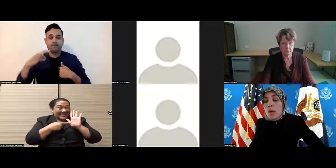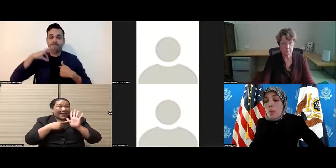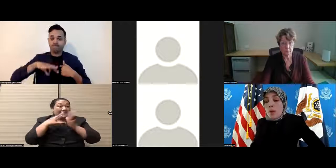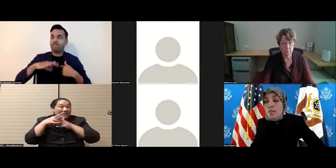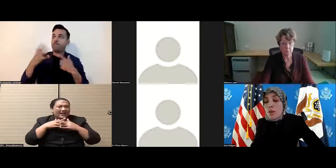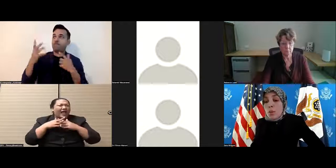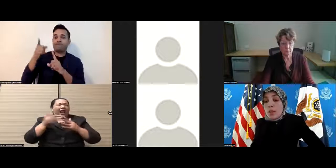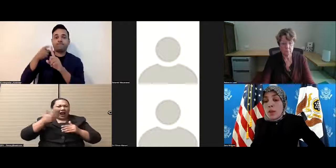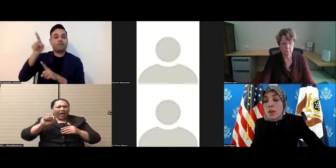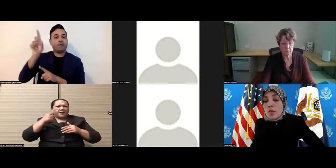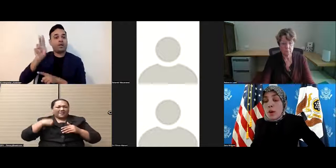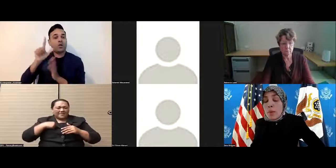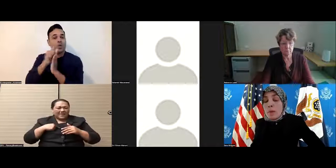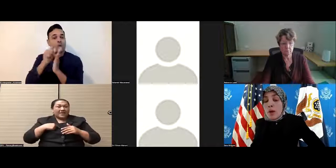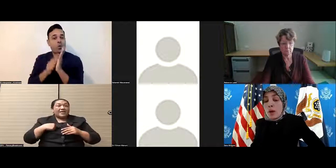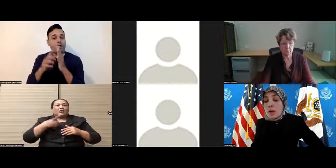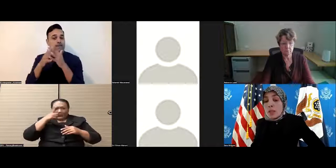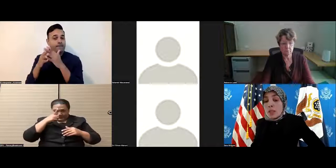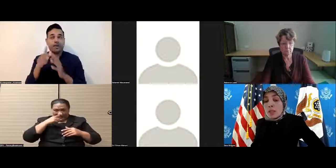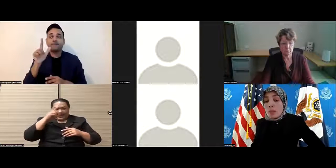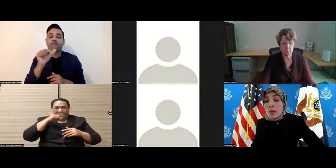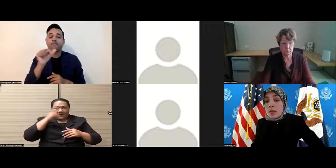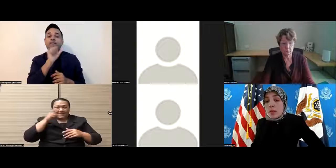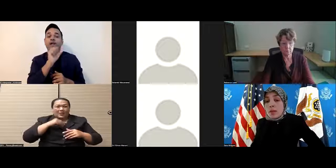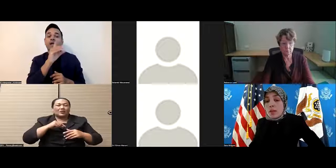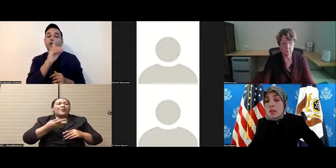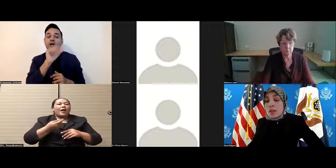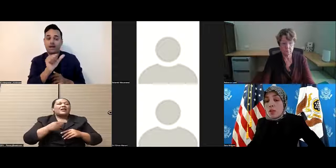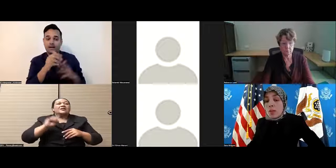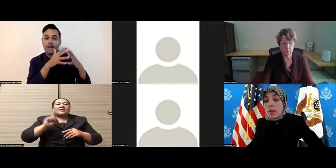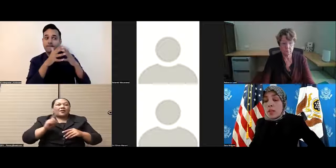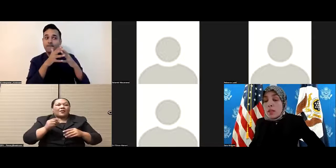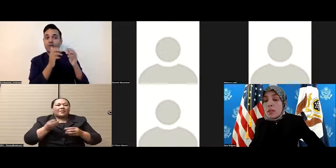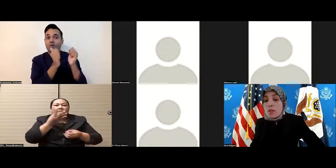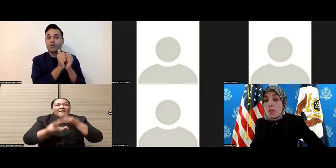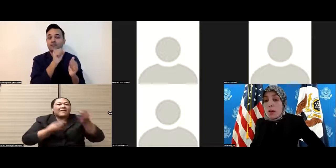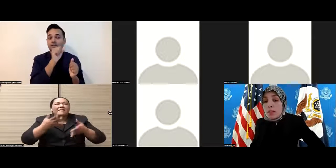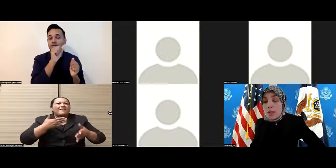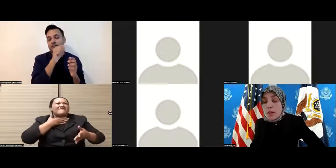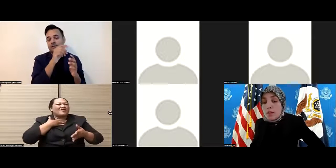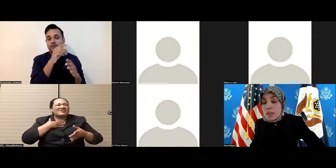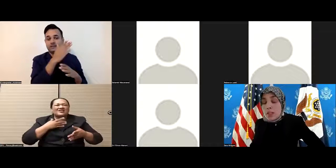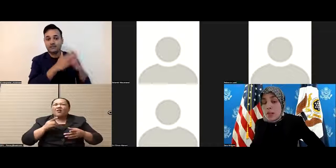We want to bring that forward, and through our main priorities surrounding advancing human rights in countries of